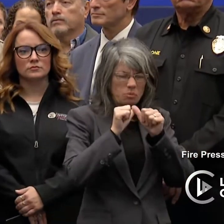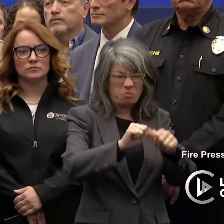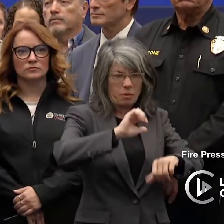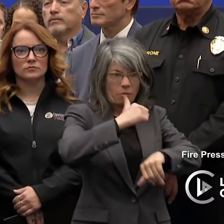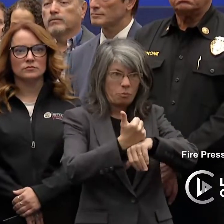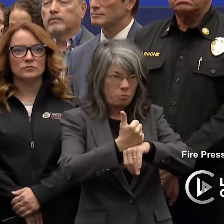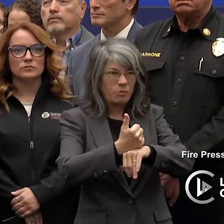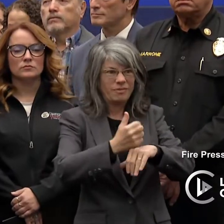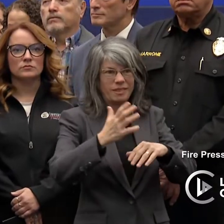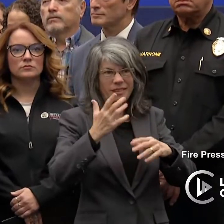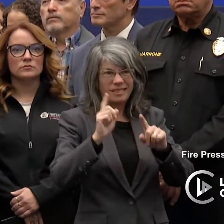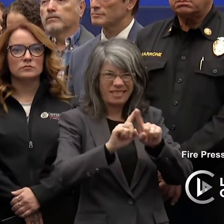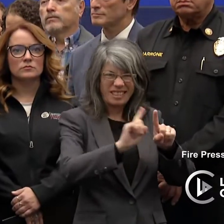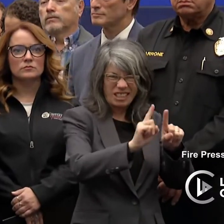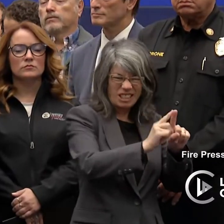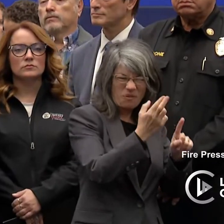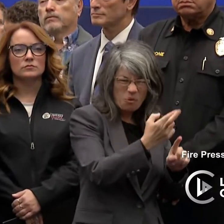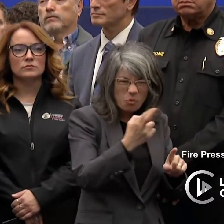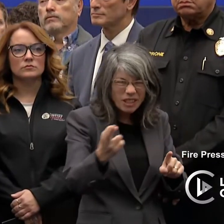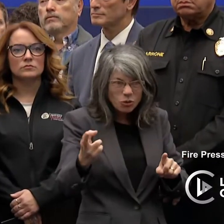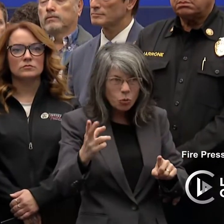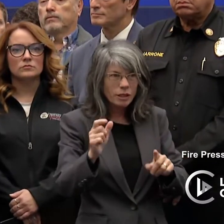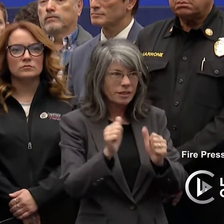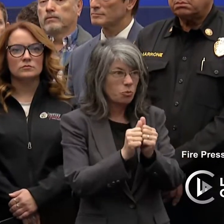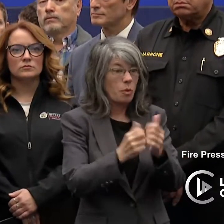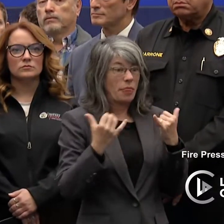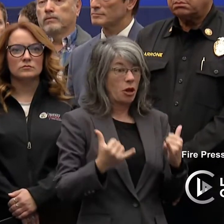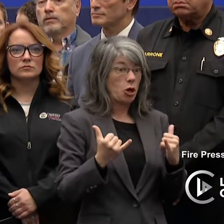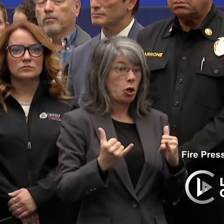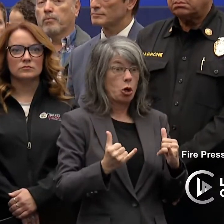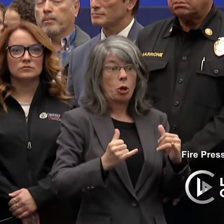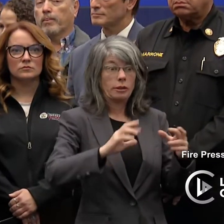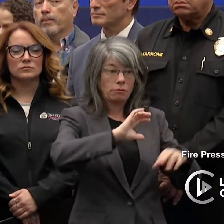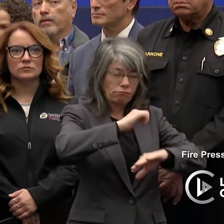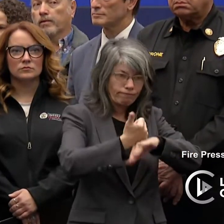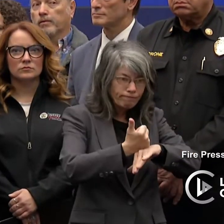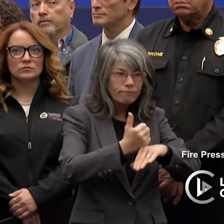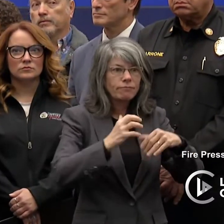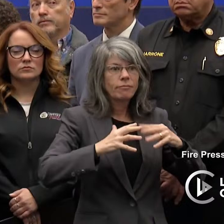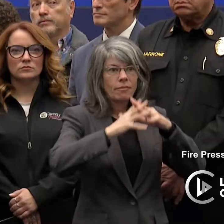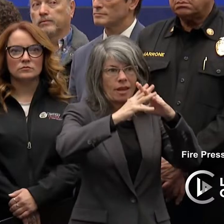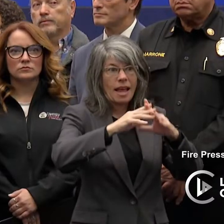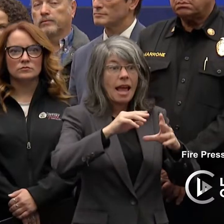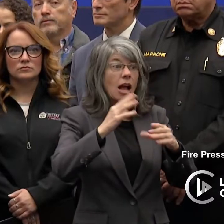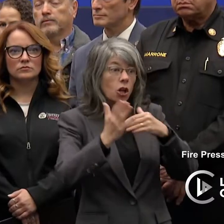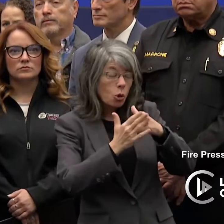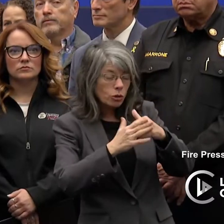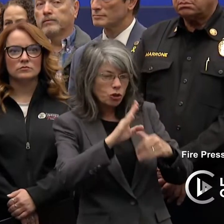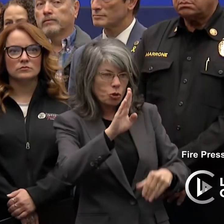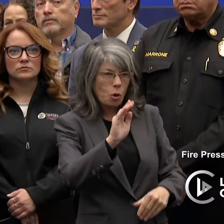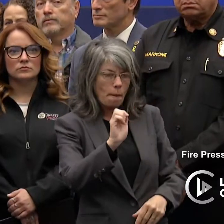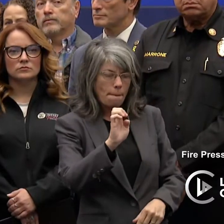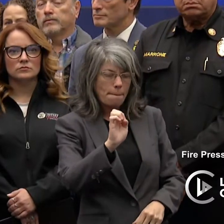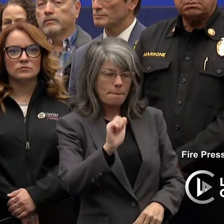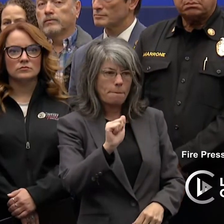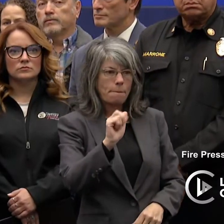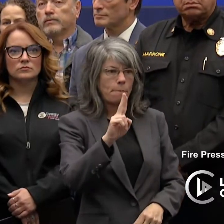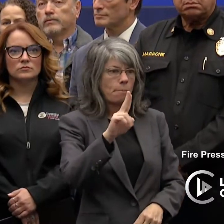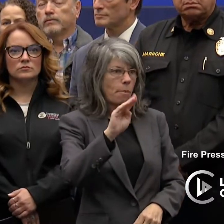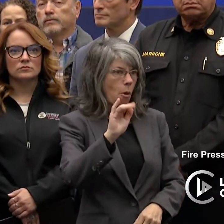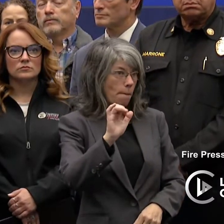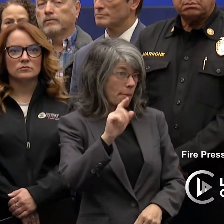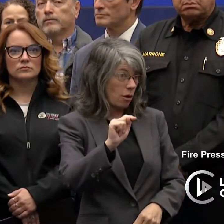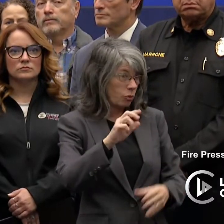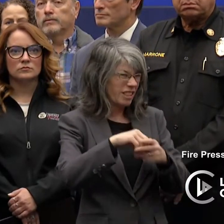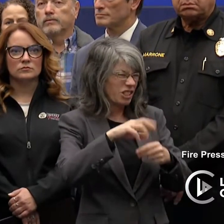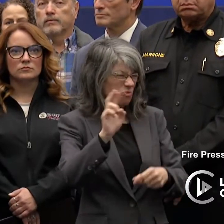pre-position resources with a current mobilization center in Beaumont, which is in Riverside County, for